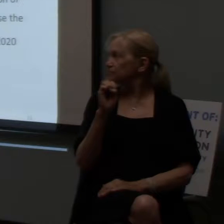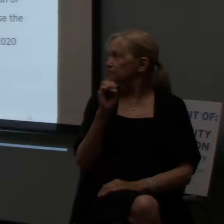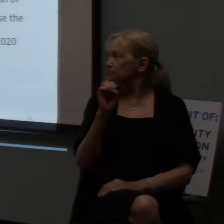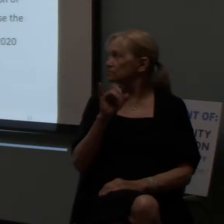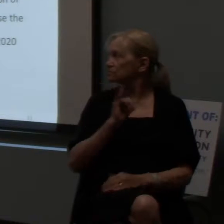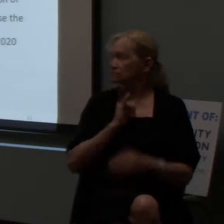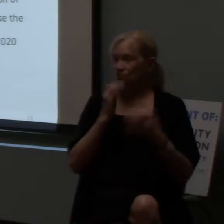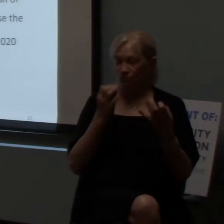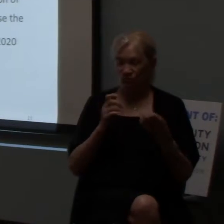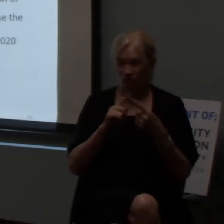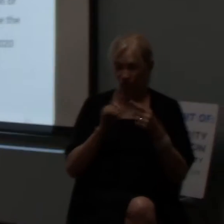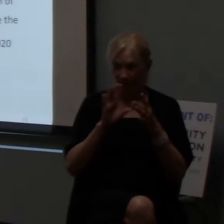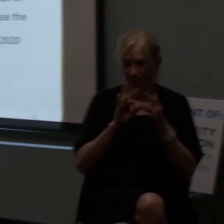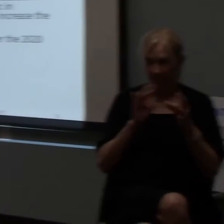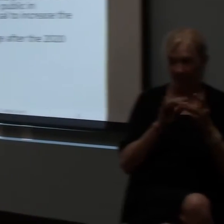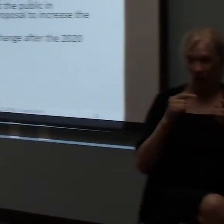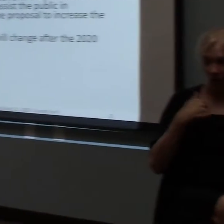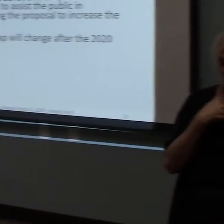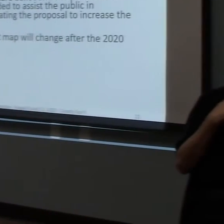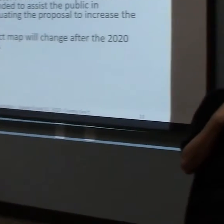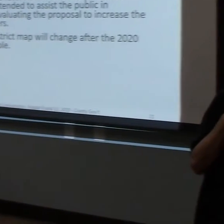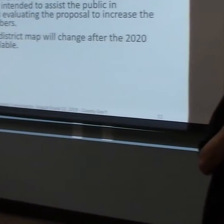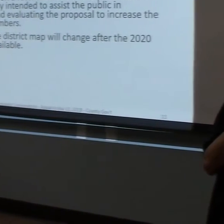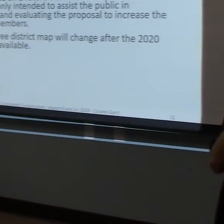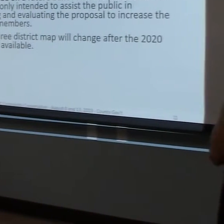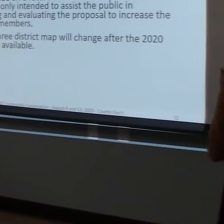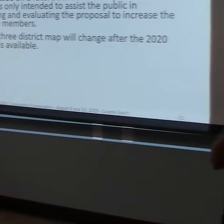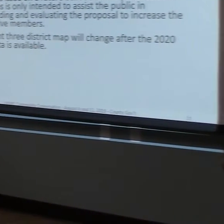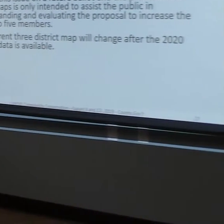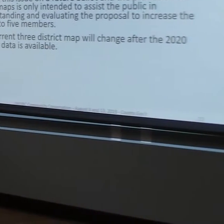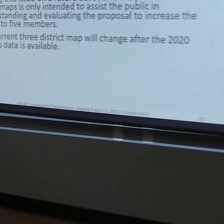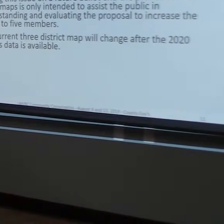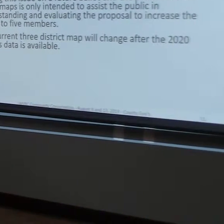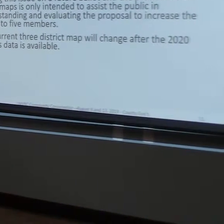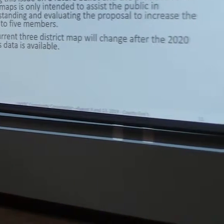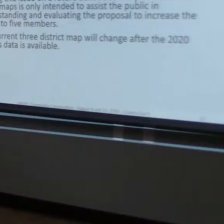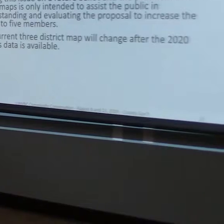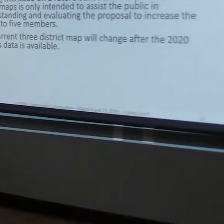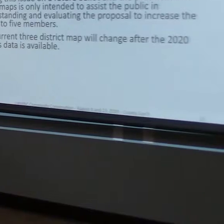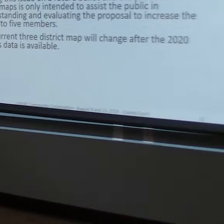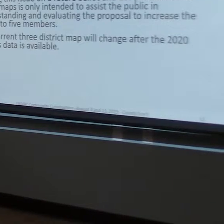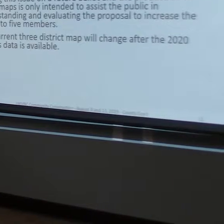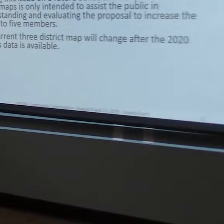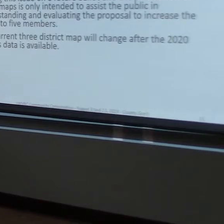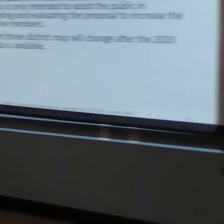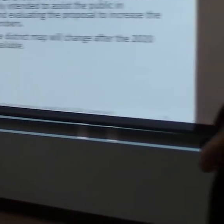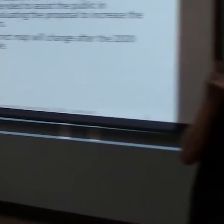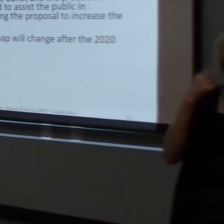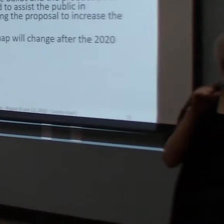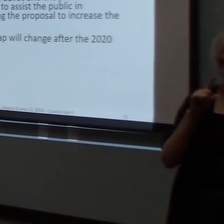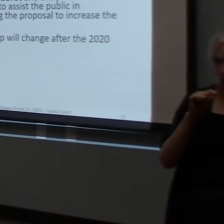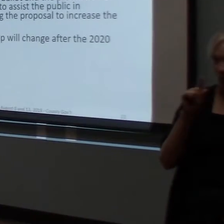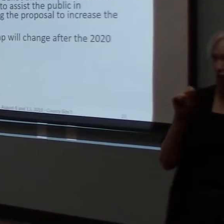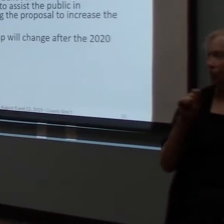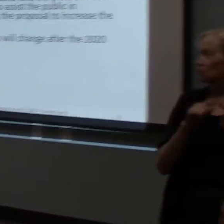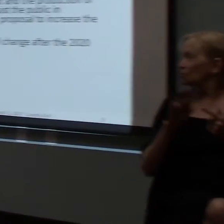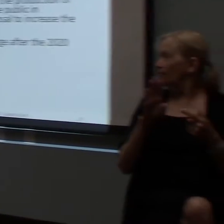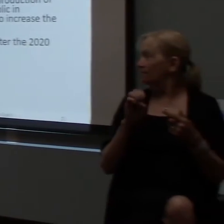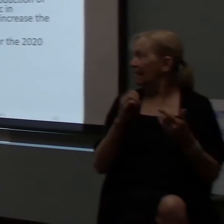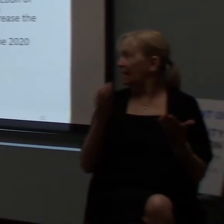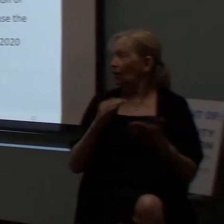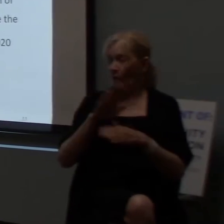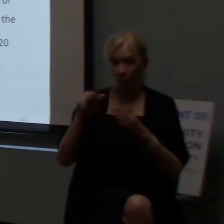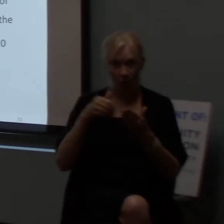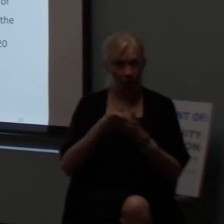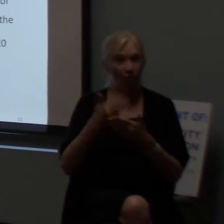mention that we invited all of the county commissioner candidates for 2020 to be here, and they all 3 are here